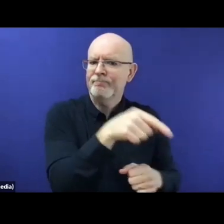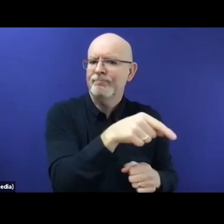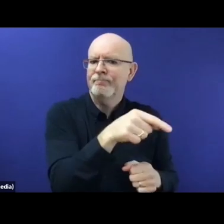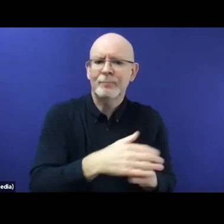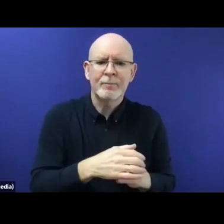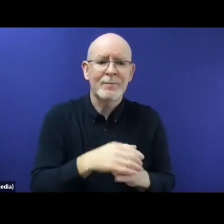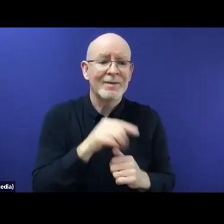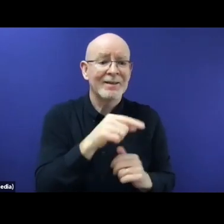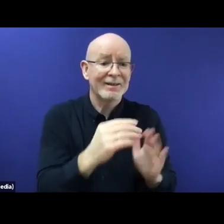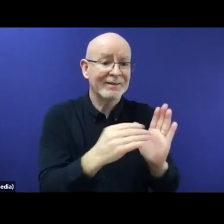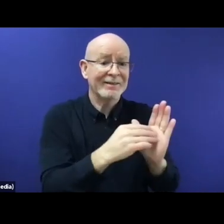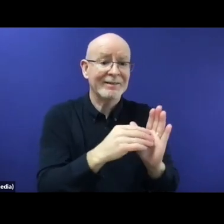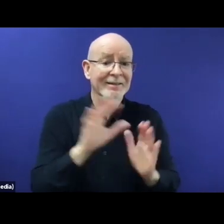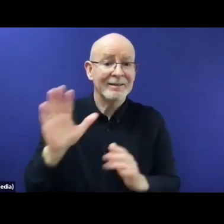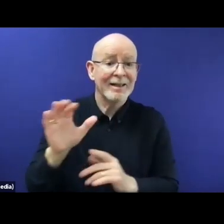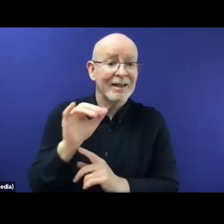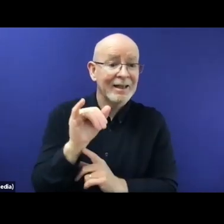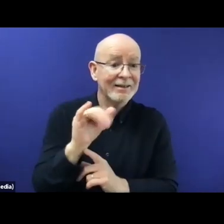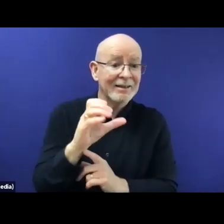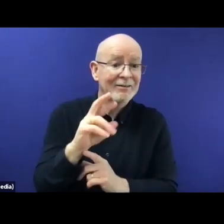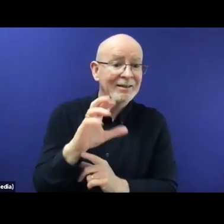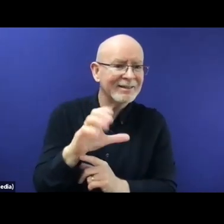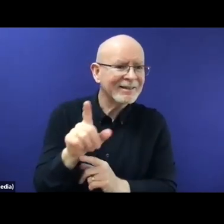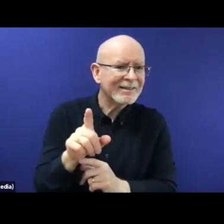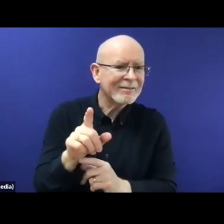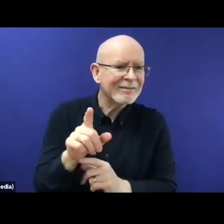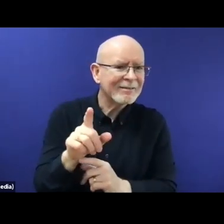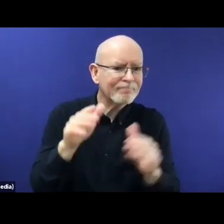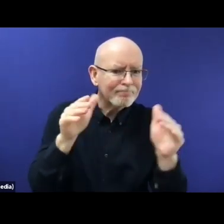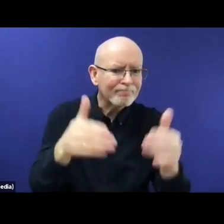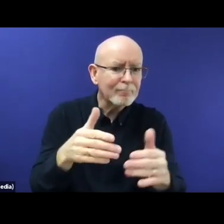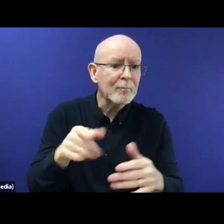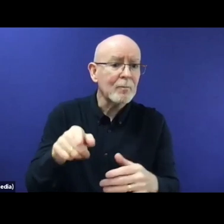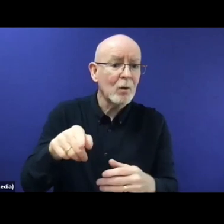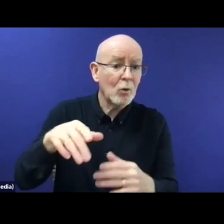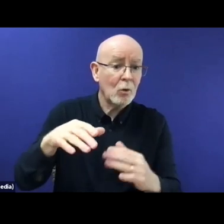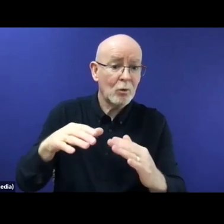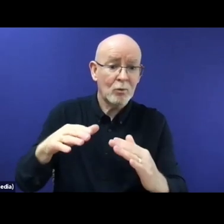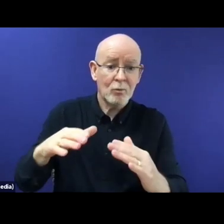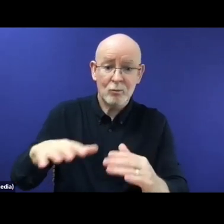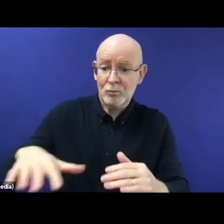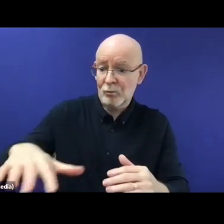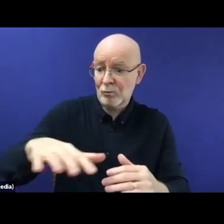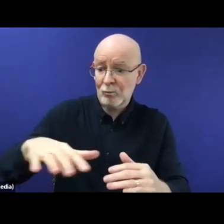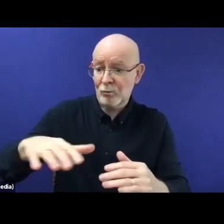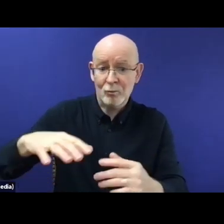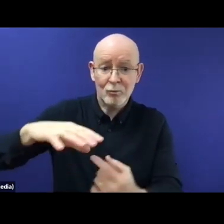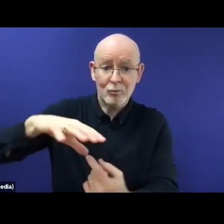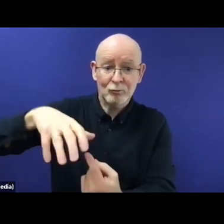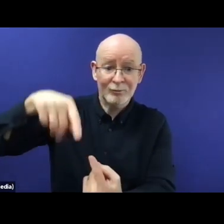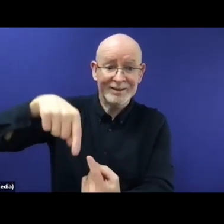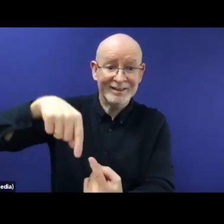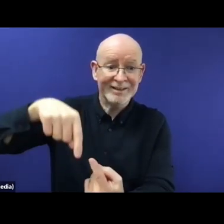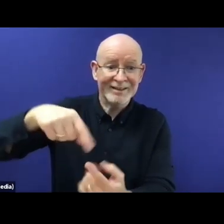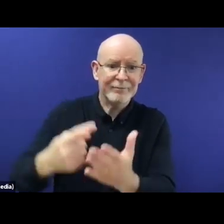with population or displaced people who are not 1951 Convention refugees, such as IDPs or stateless people. This